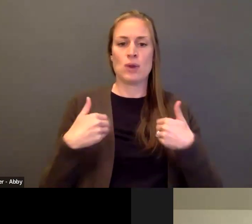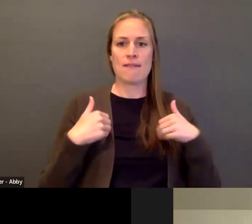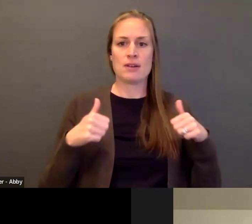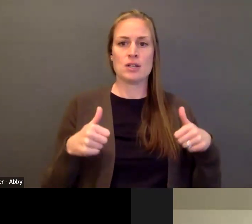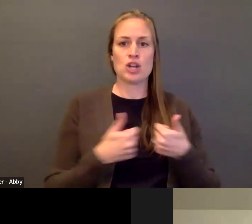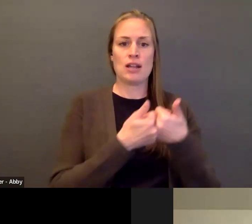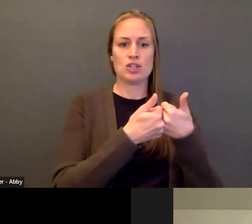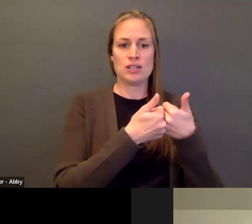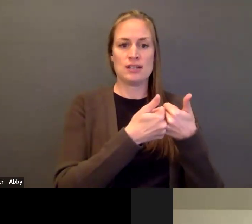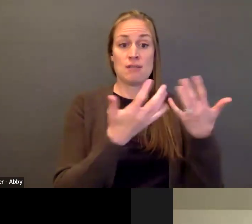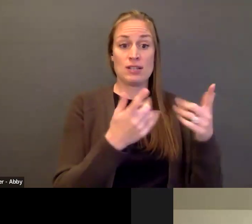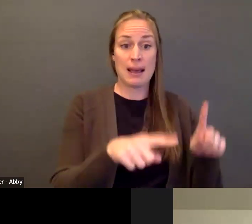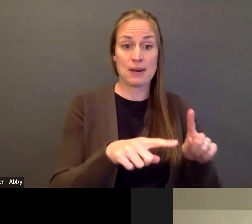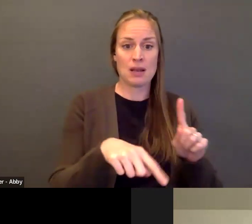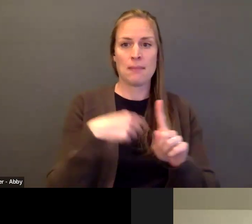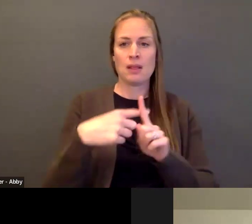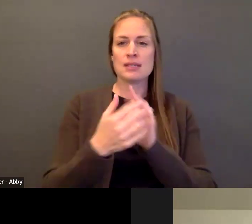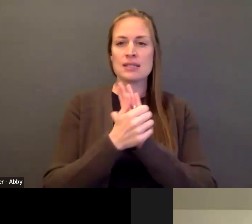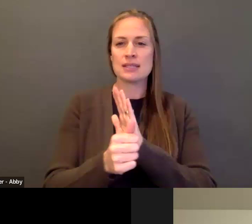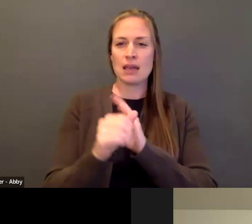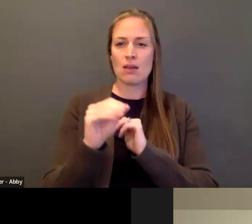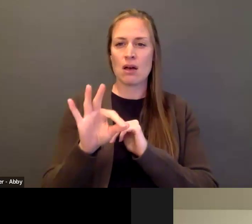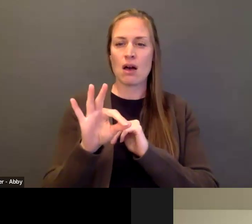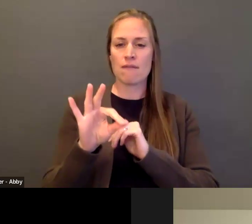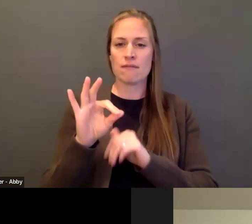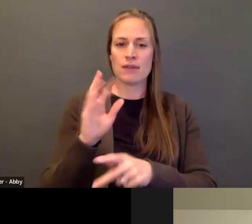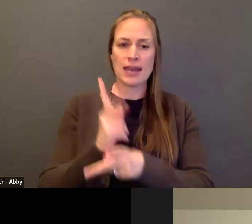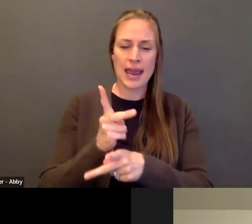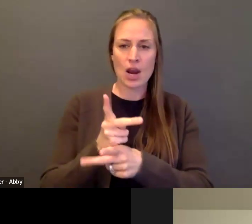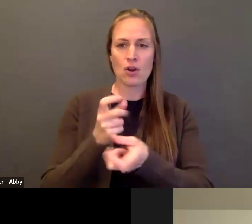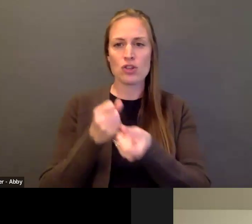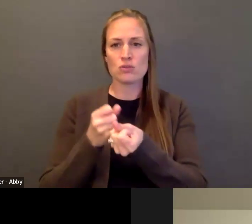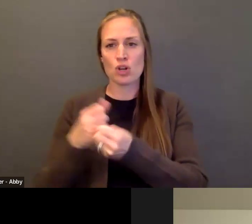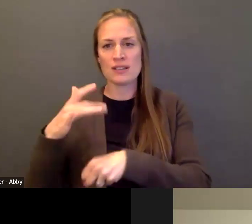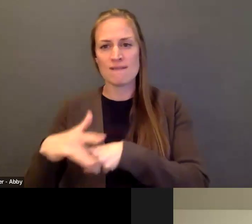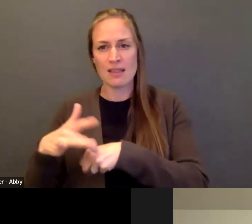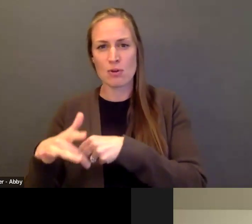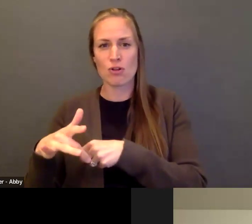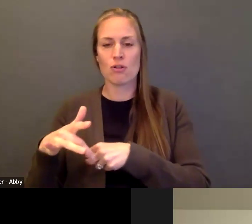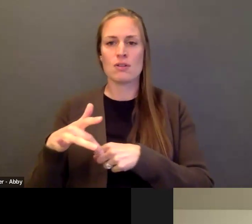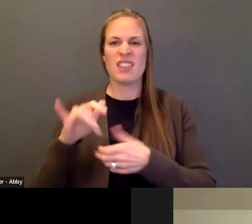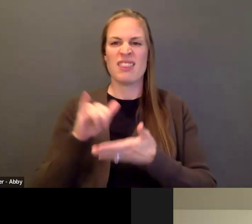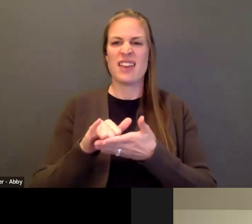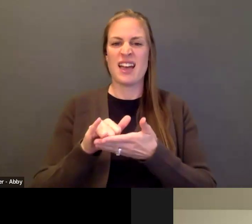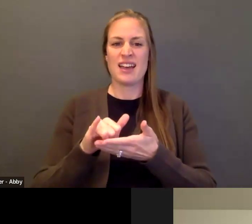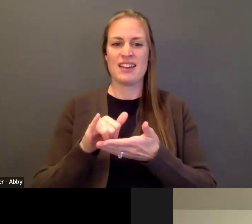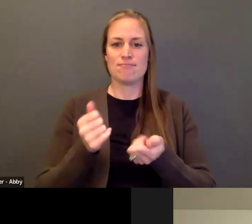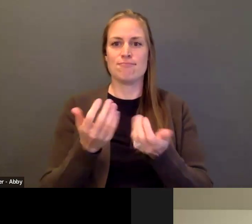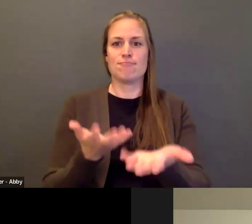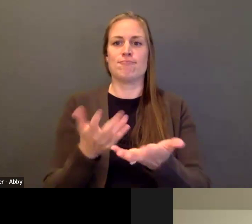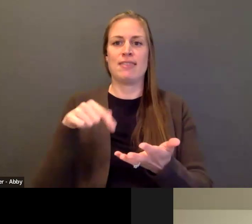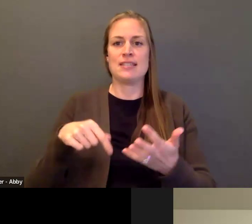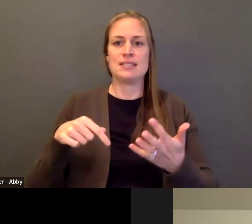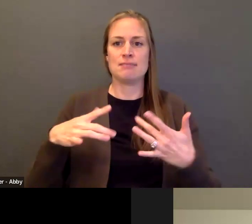the resources that are available, the supports that are available, all those kind of things that happen, that create this event. But crisis is a baseline and